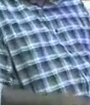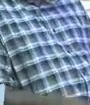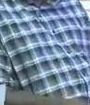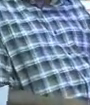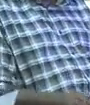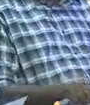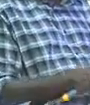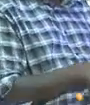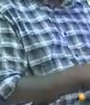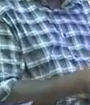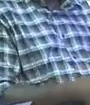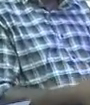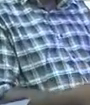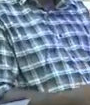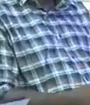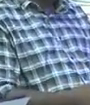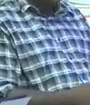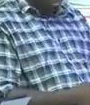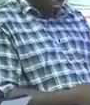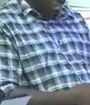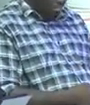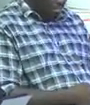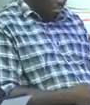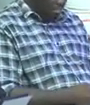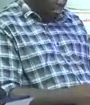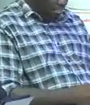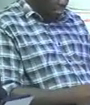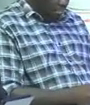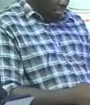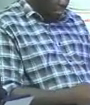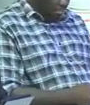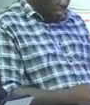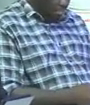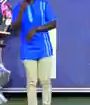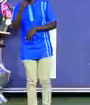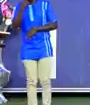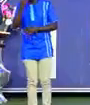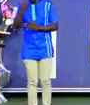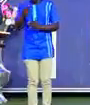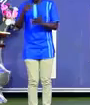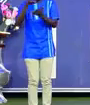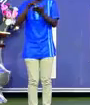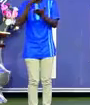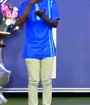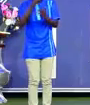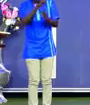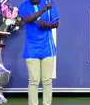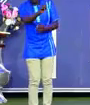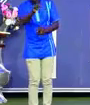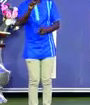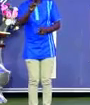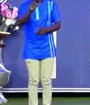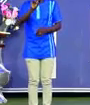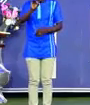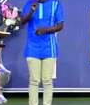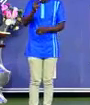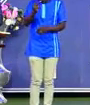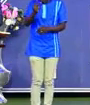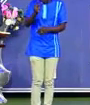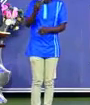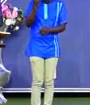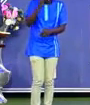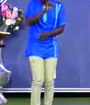Amen. He said, and again I say unto you, that if two of you